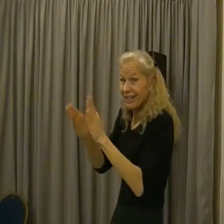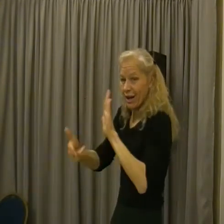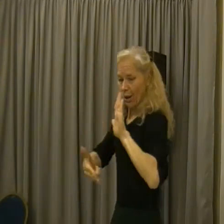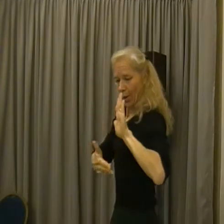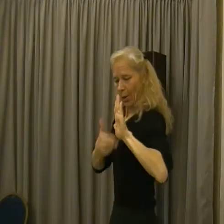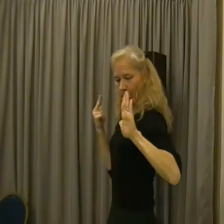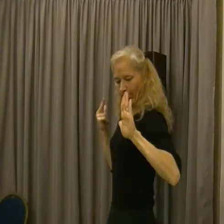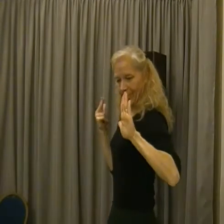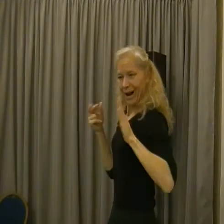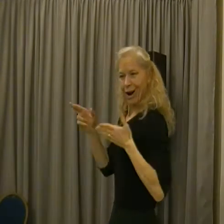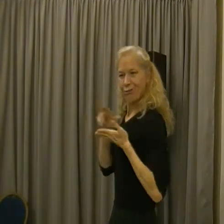alone.